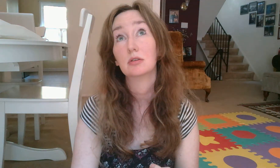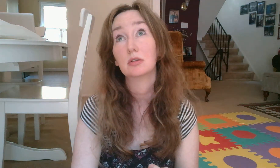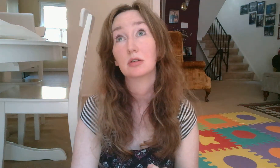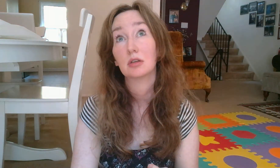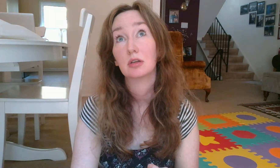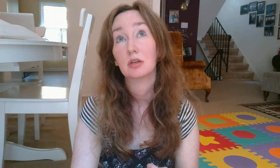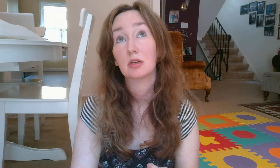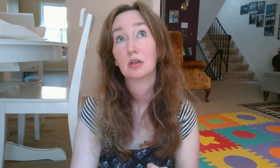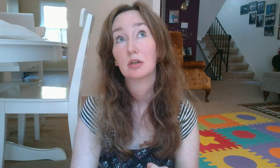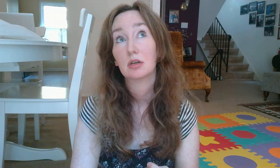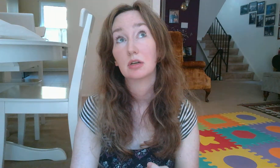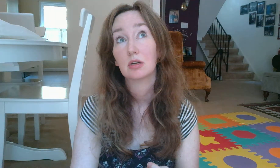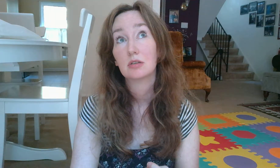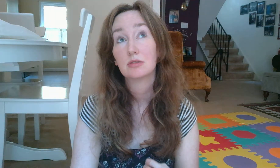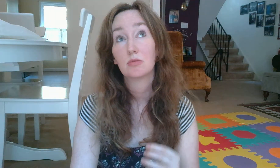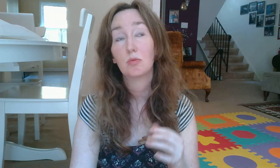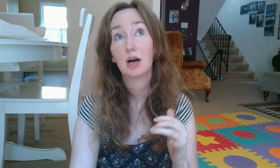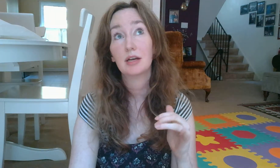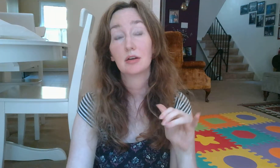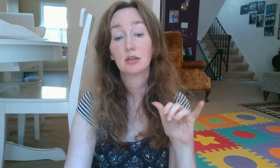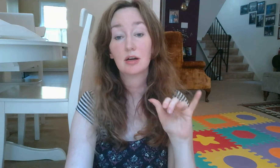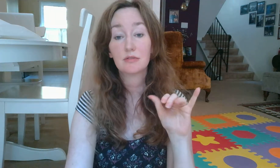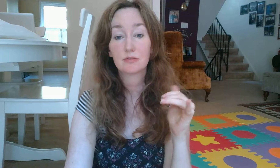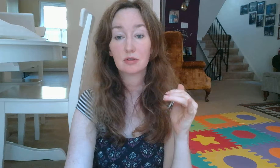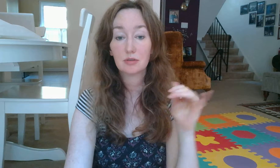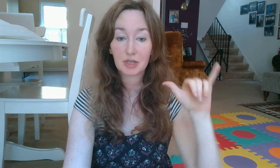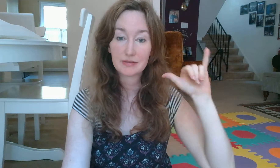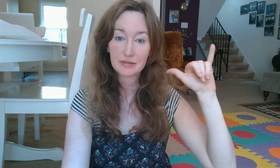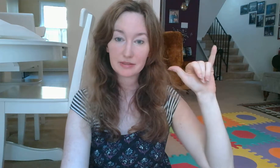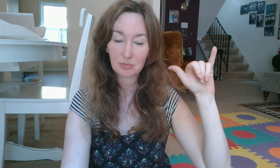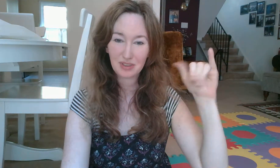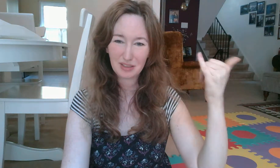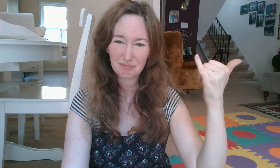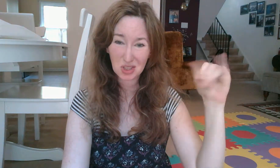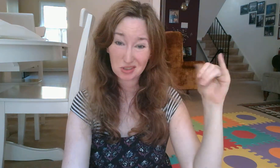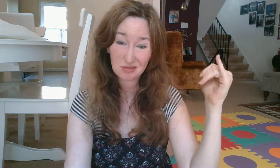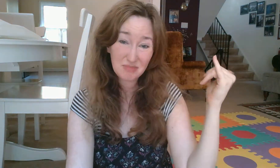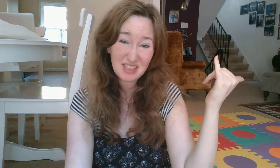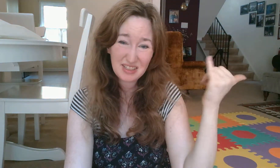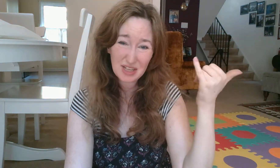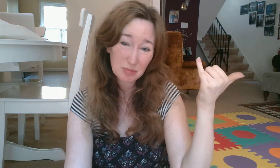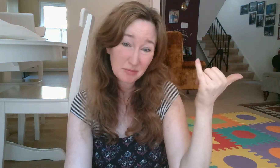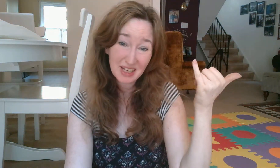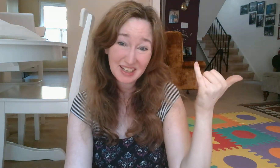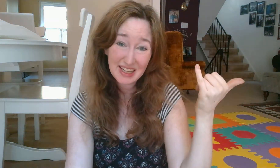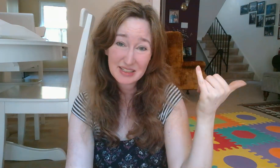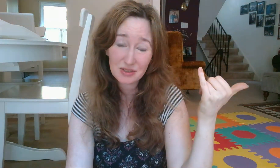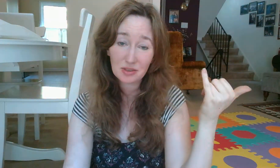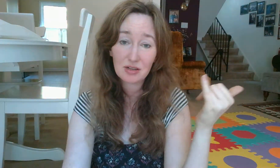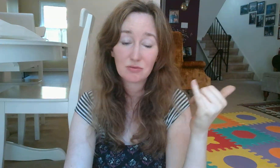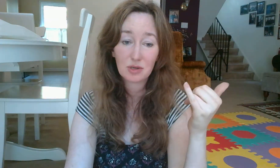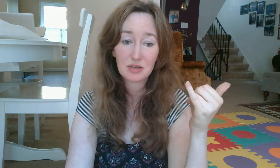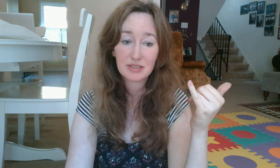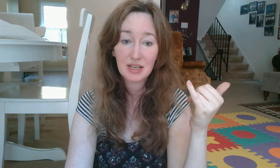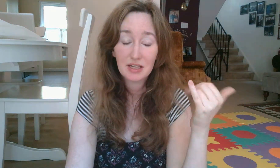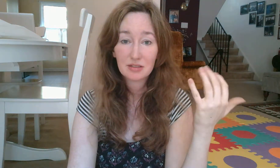W. So Y, there are a lot of, because this is a pretty easy shape to make, I guess, there are a lot of words that